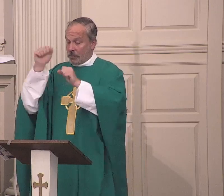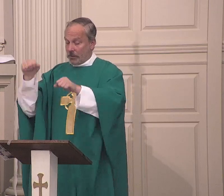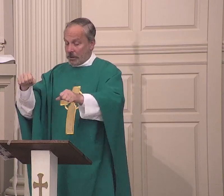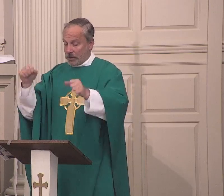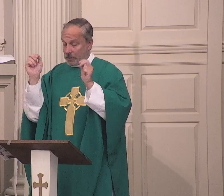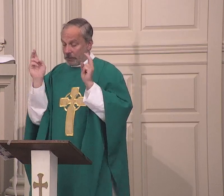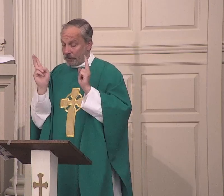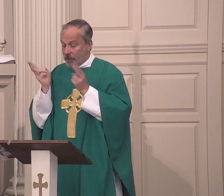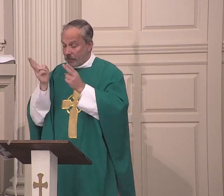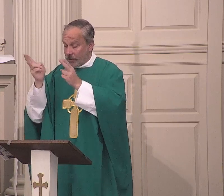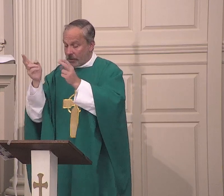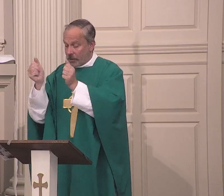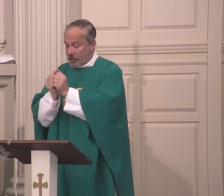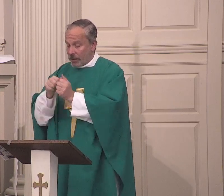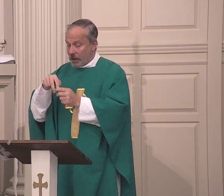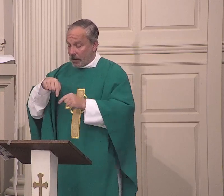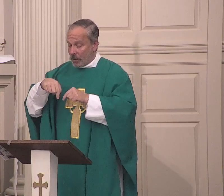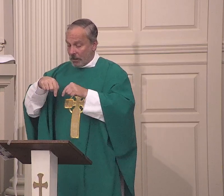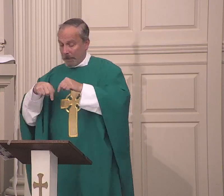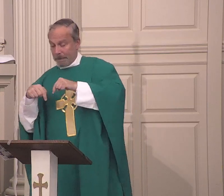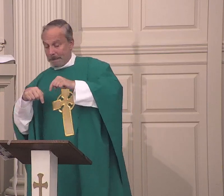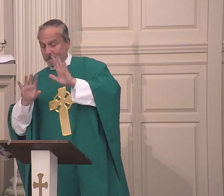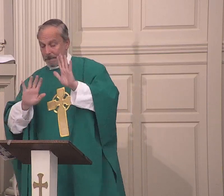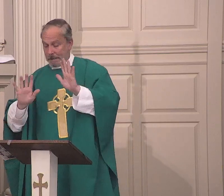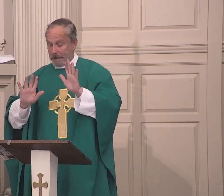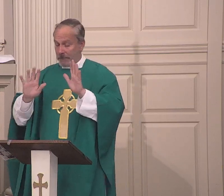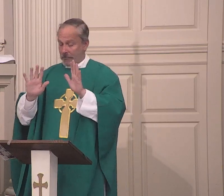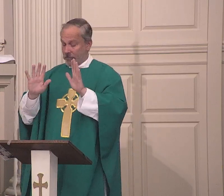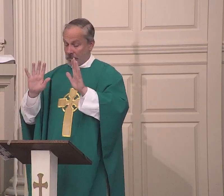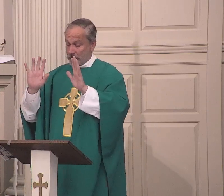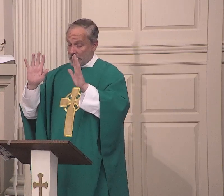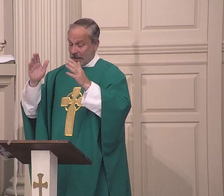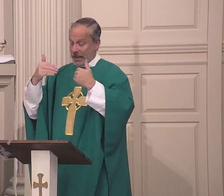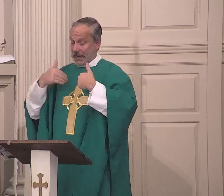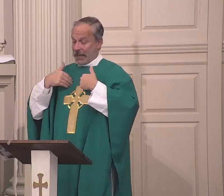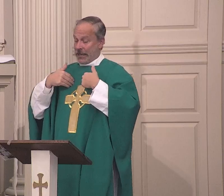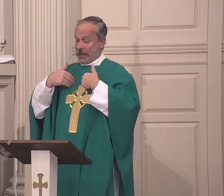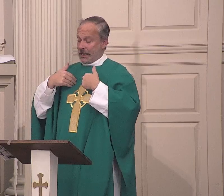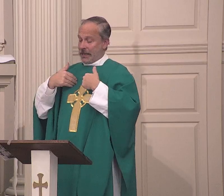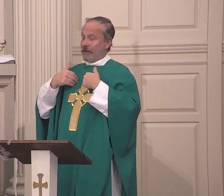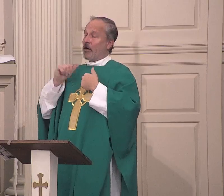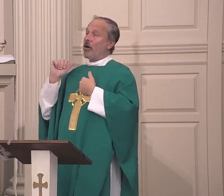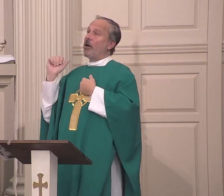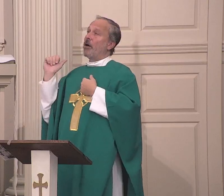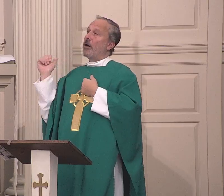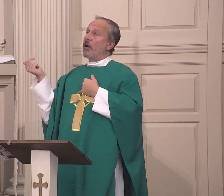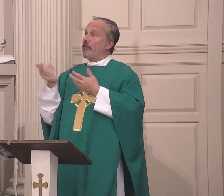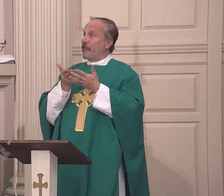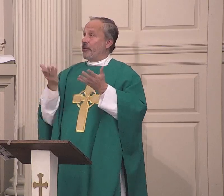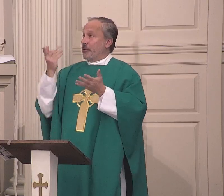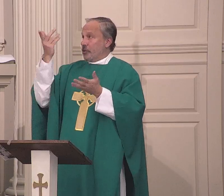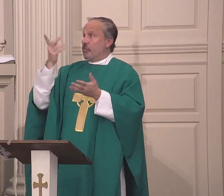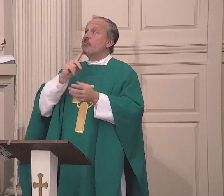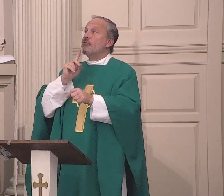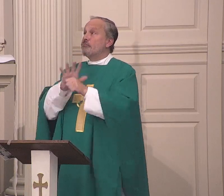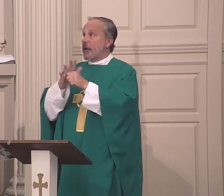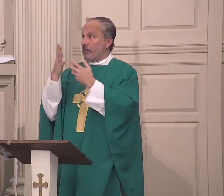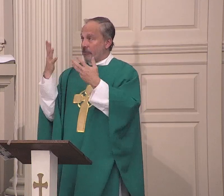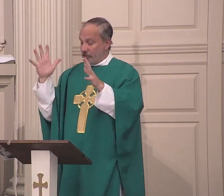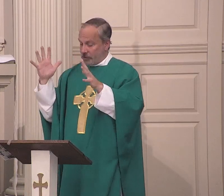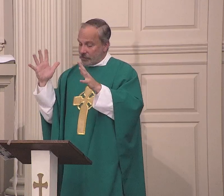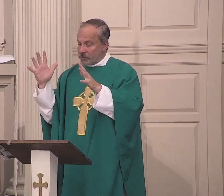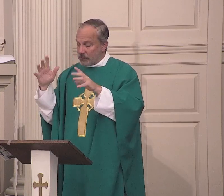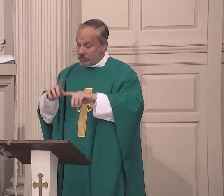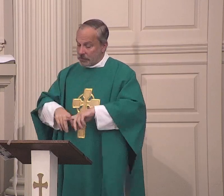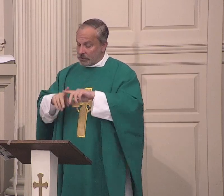we pray, that we may hasten without stumbling to receive the things you have promised.